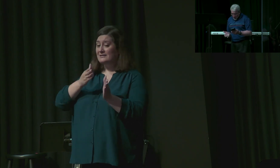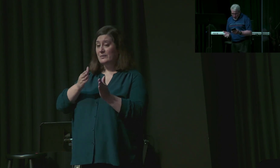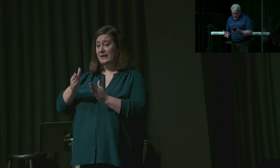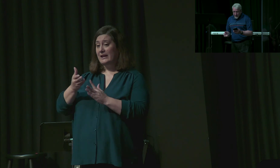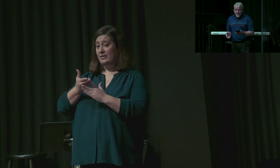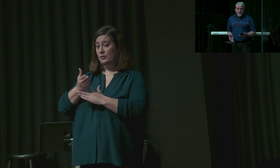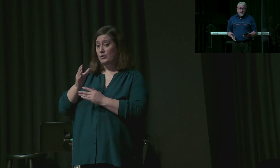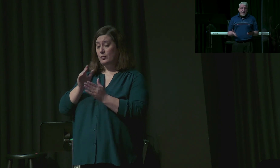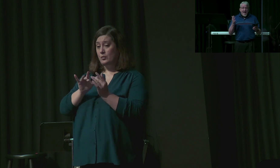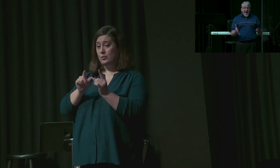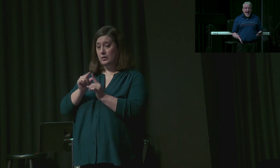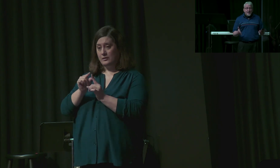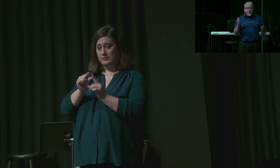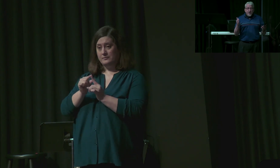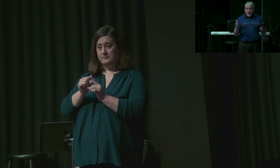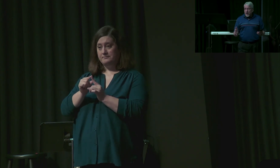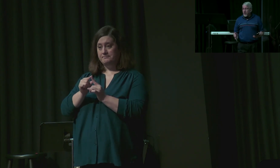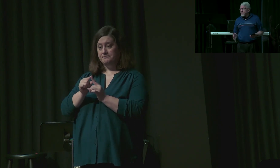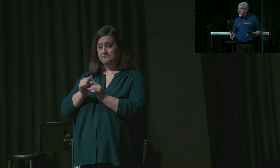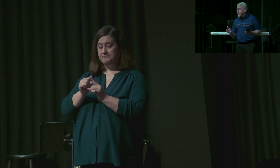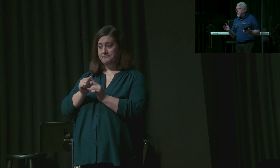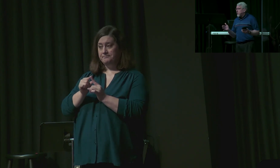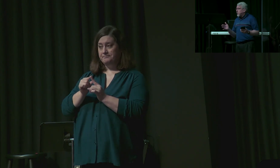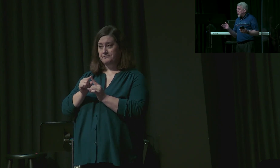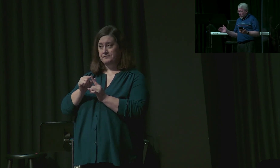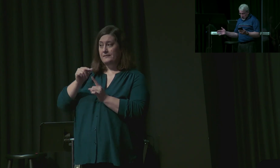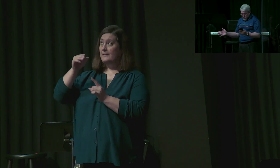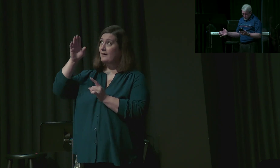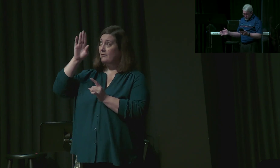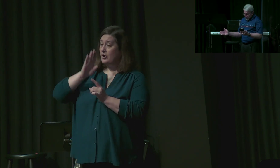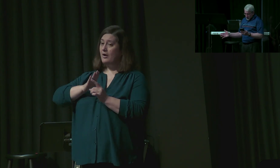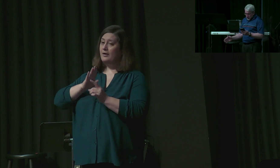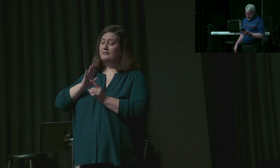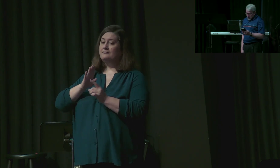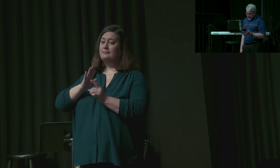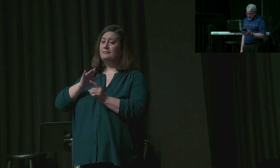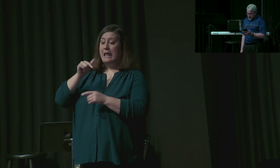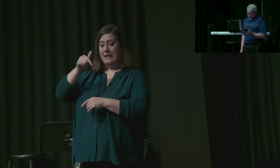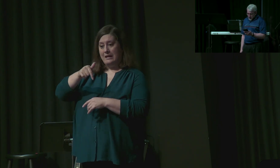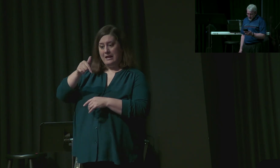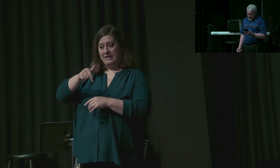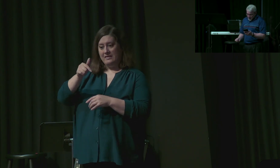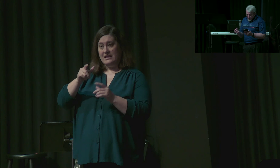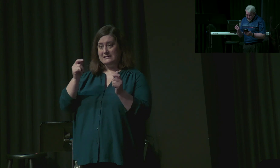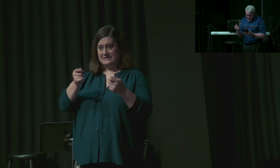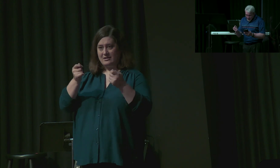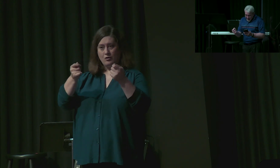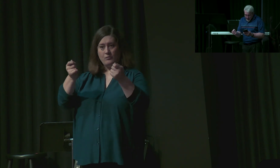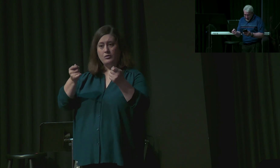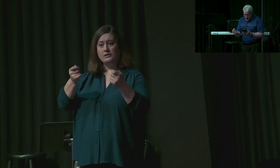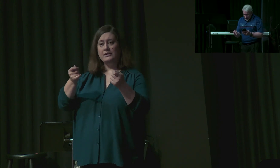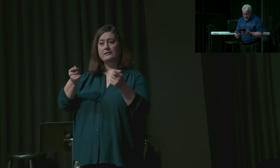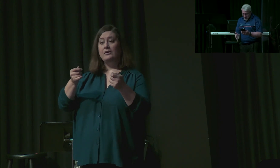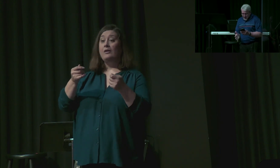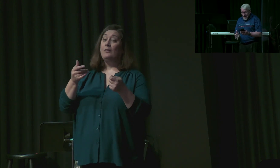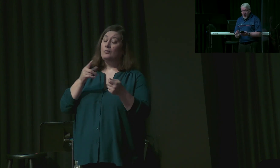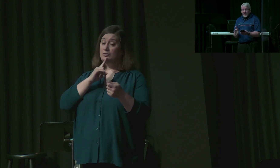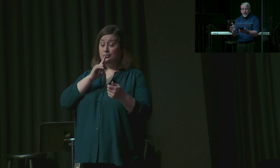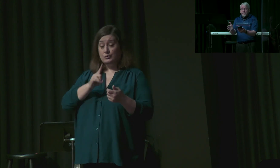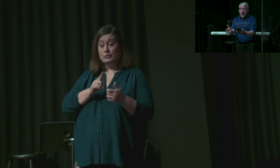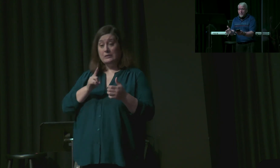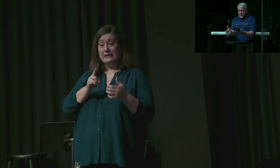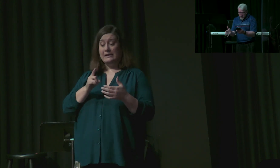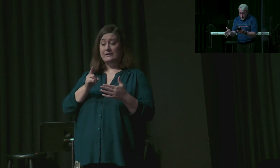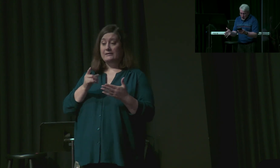Word. And this is an act of worship, Hebrews tells us. This leaning on his staff